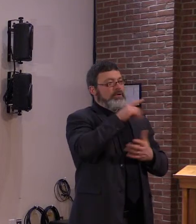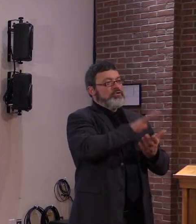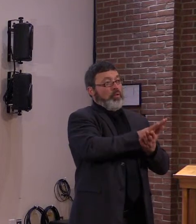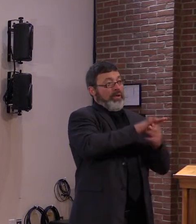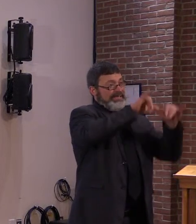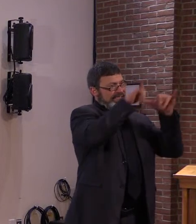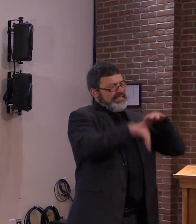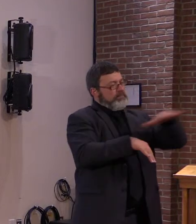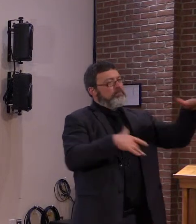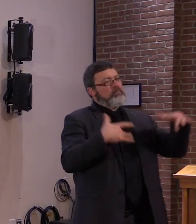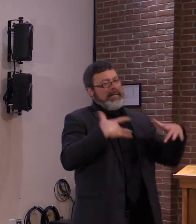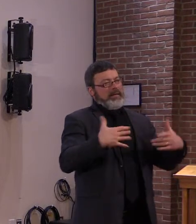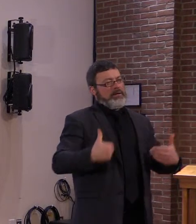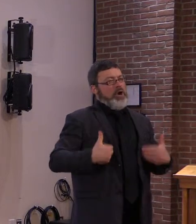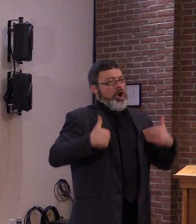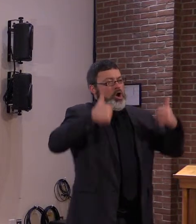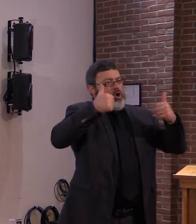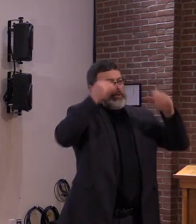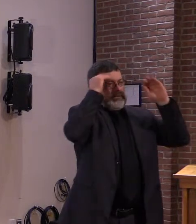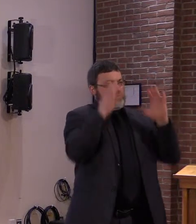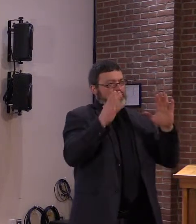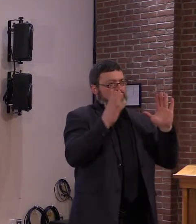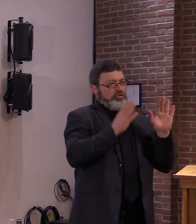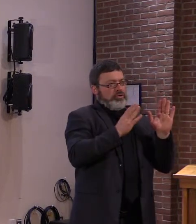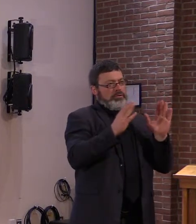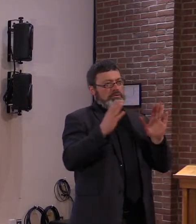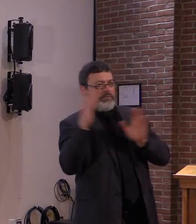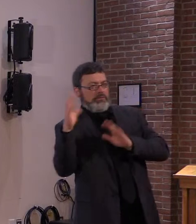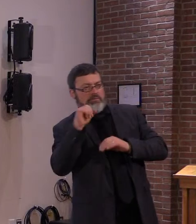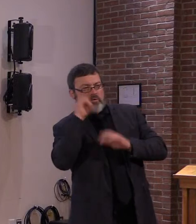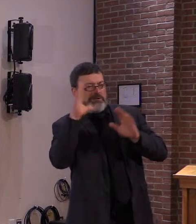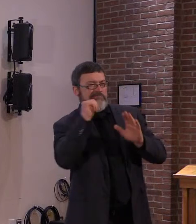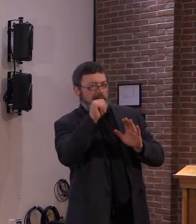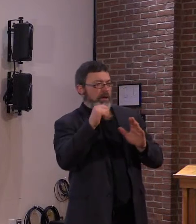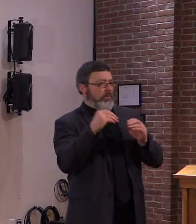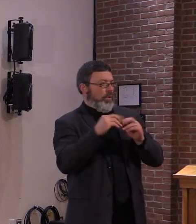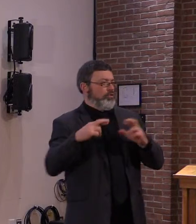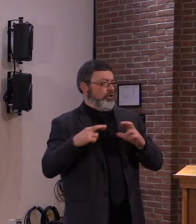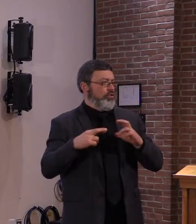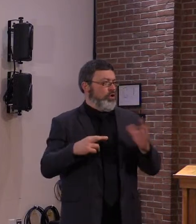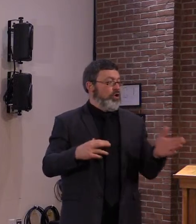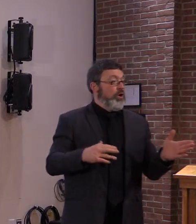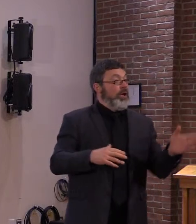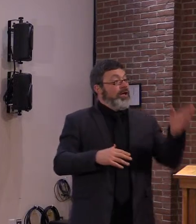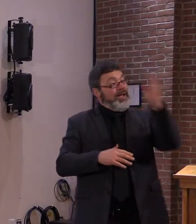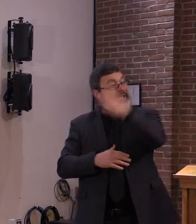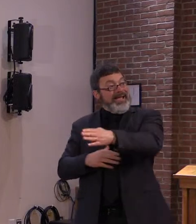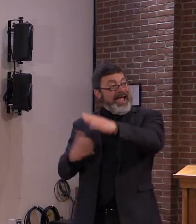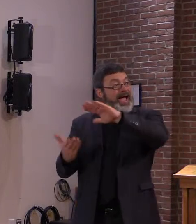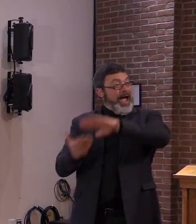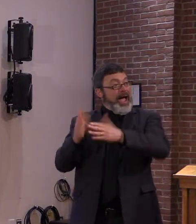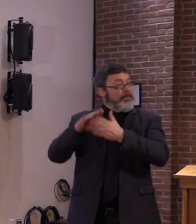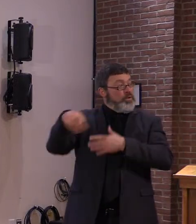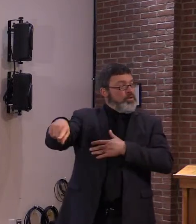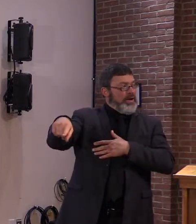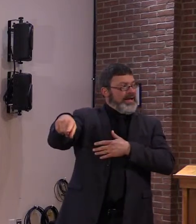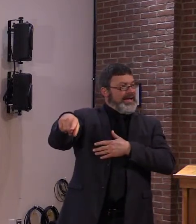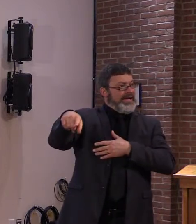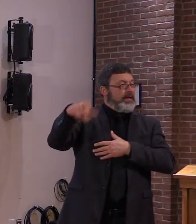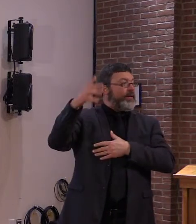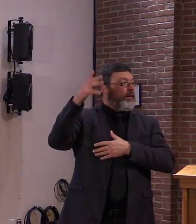case. They are given the proper guidance about what they should do, and then we determine, based on